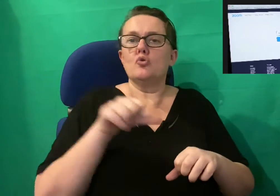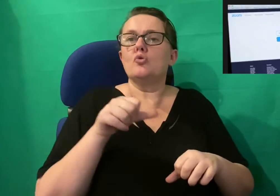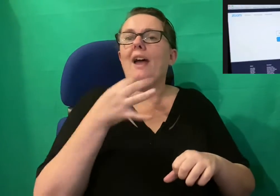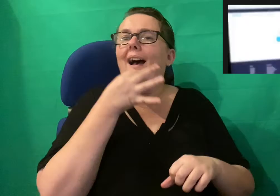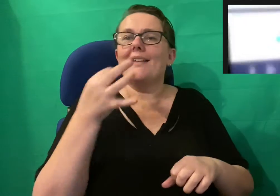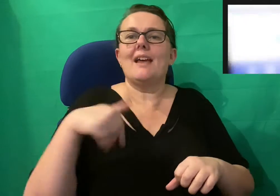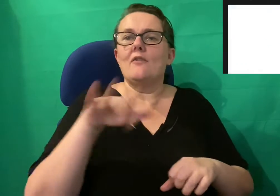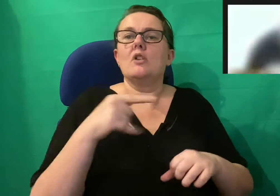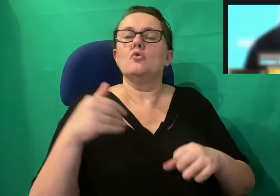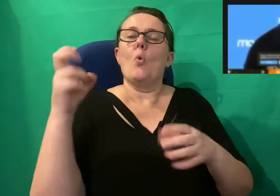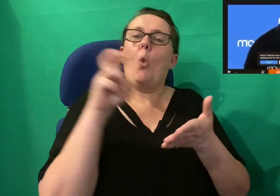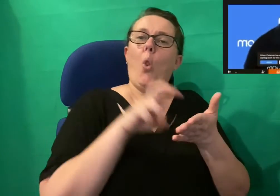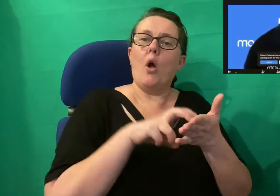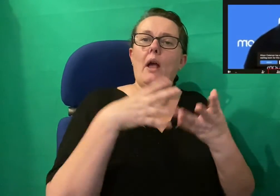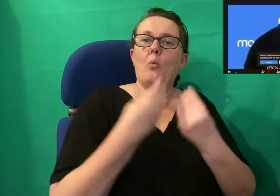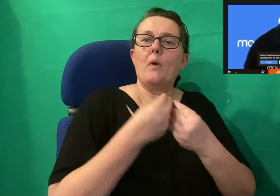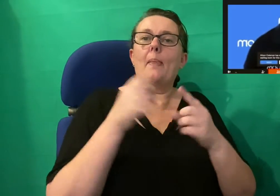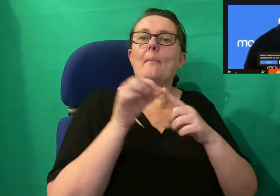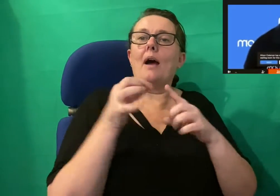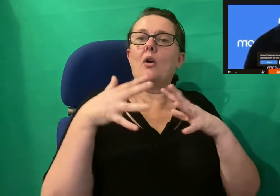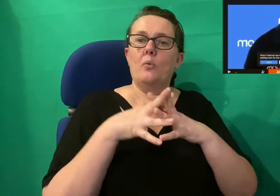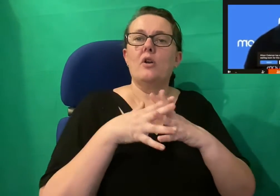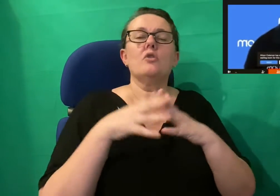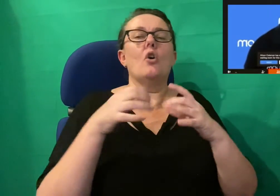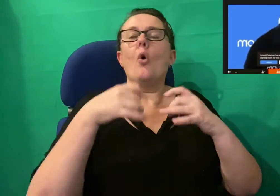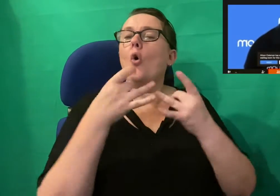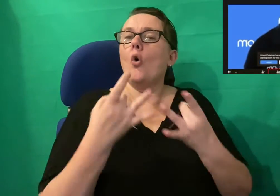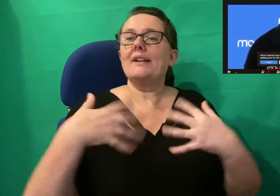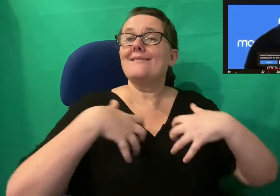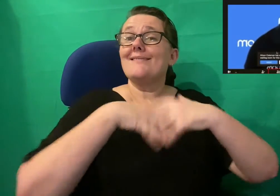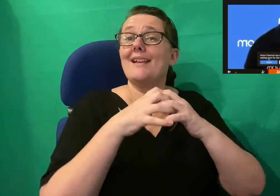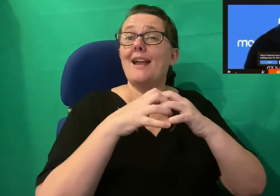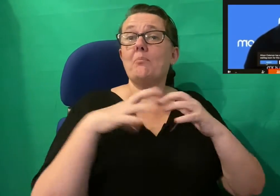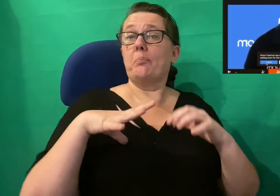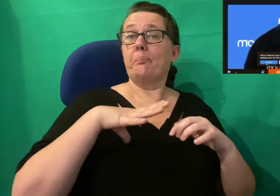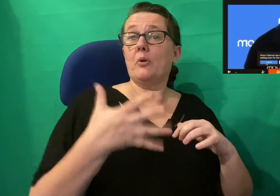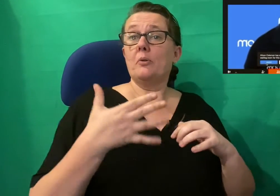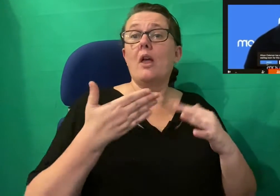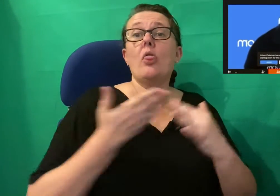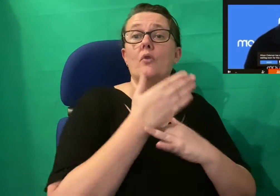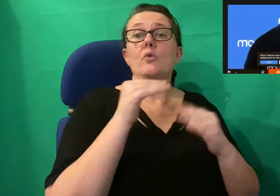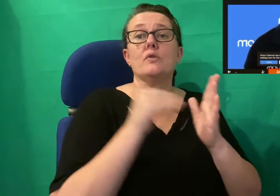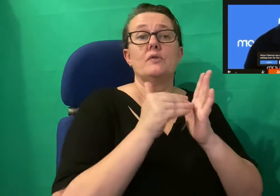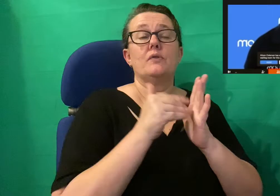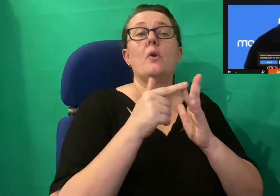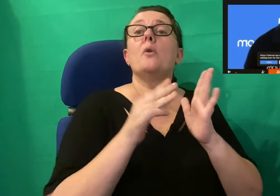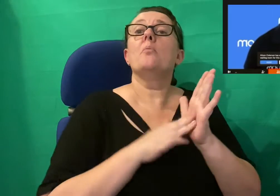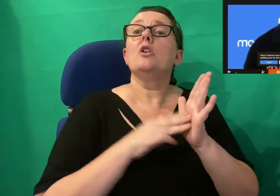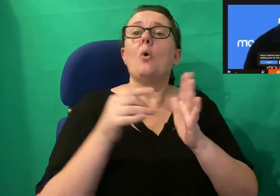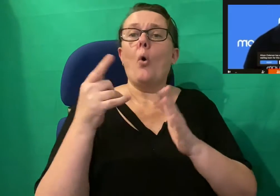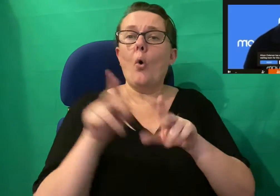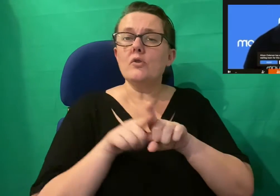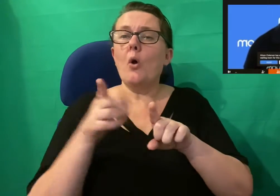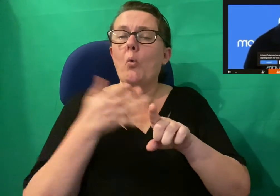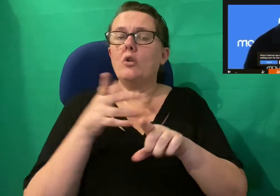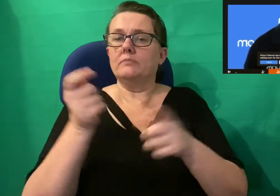in Zoom. You also want invitees to wait in the Zoom waiting room before you start the meeting and lock the meeting after it